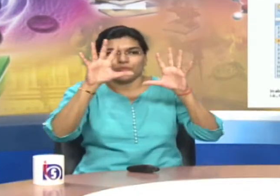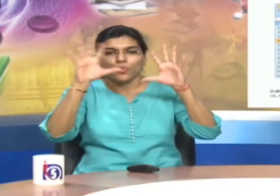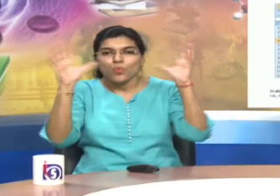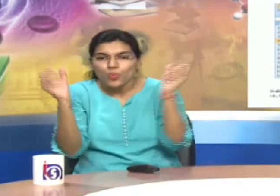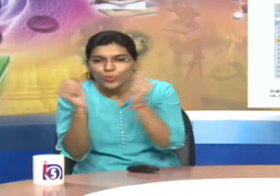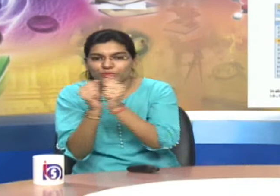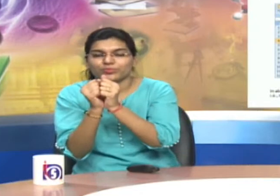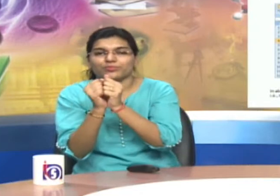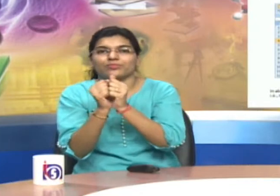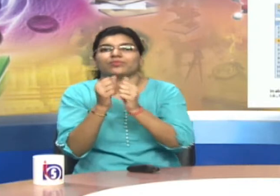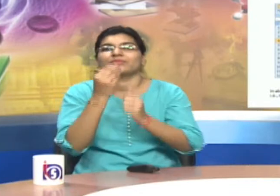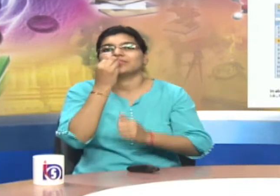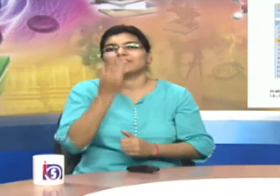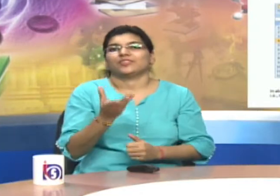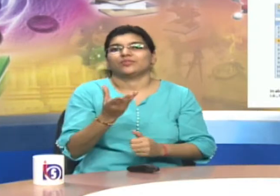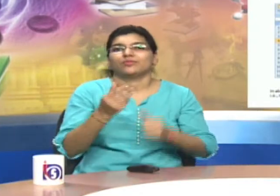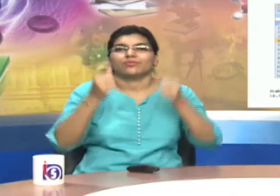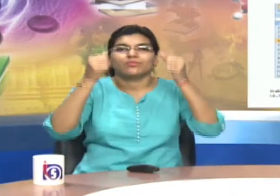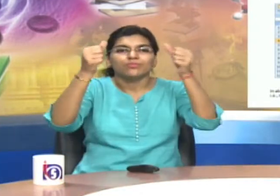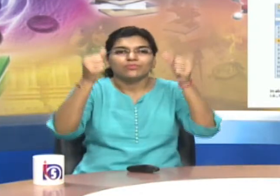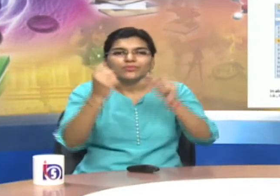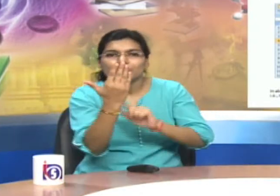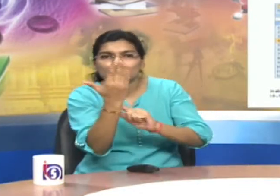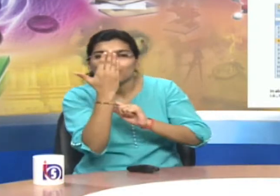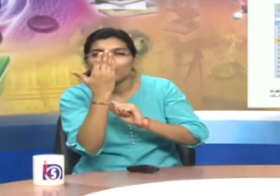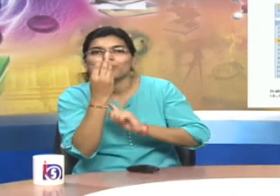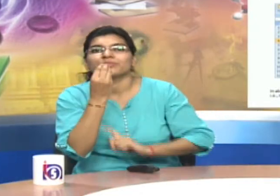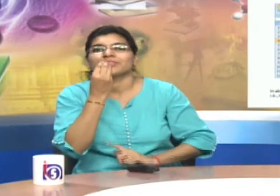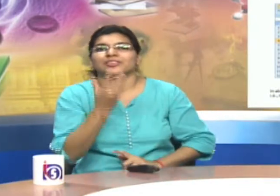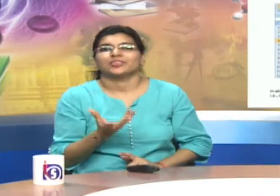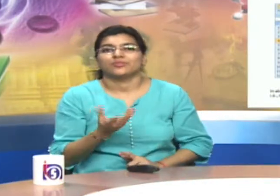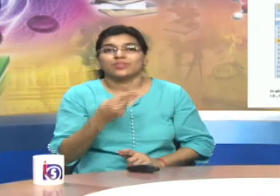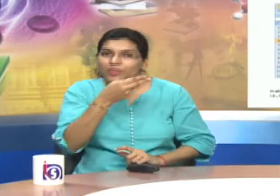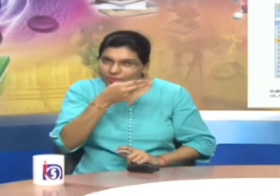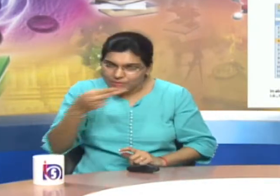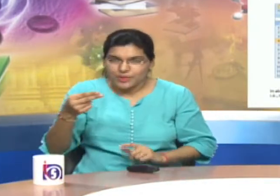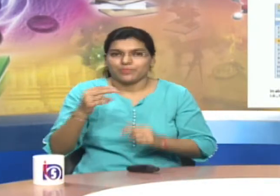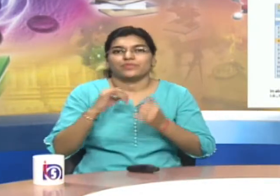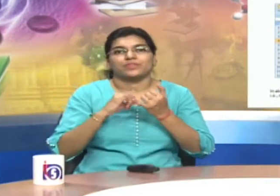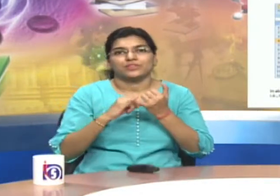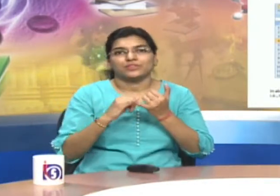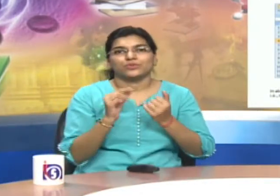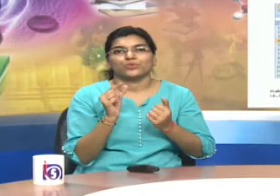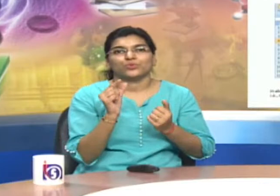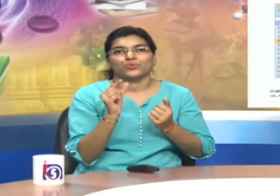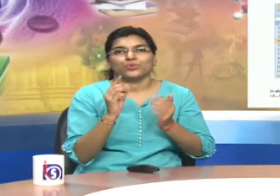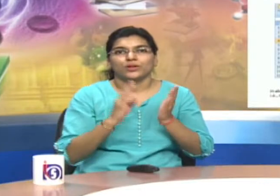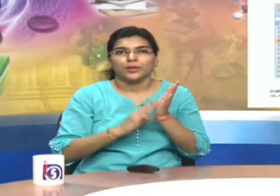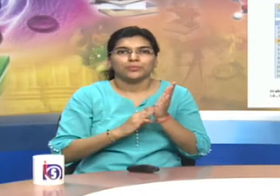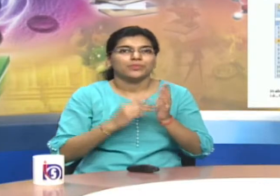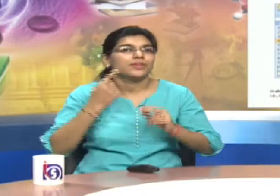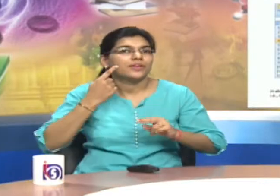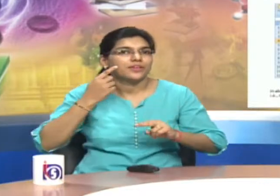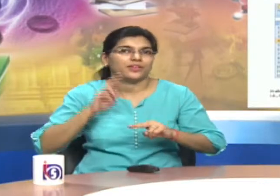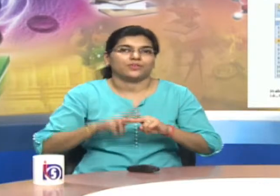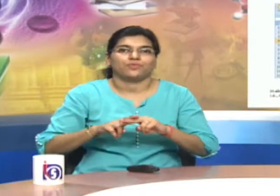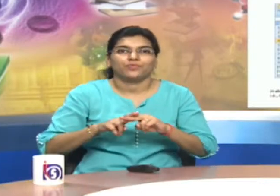has automatically chosen only those numbers which are more than 70. So, sum if is